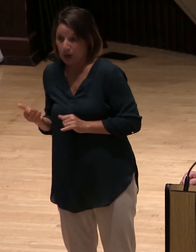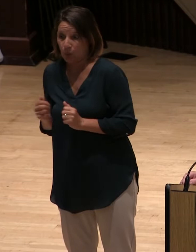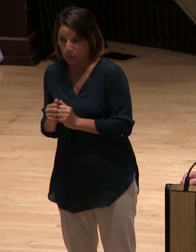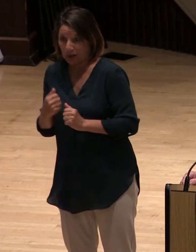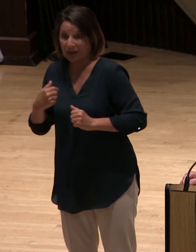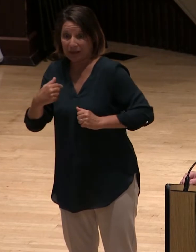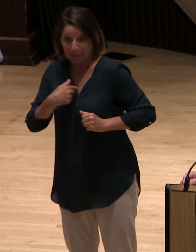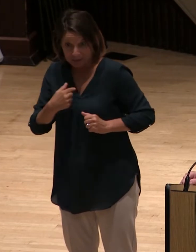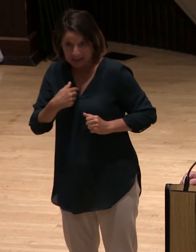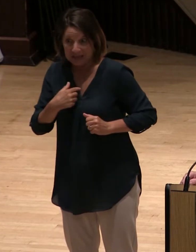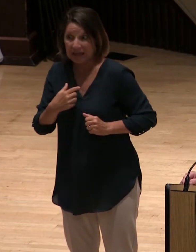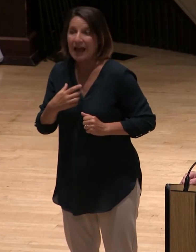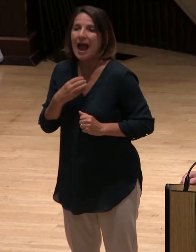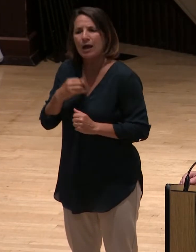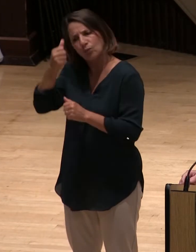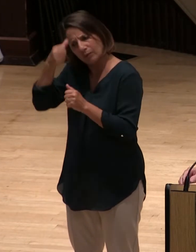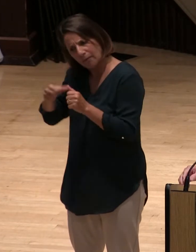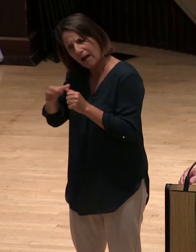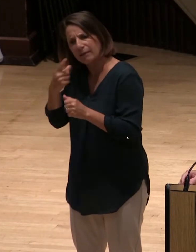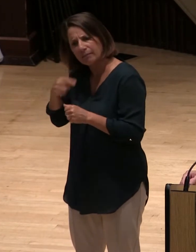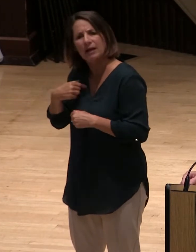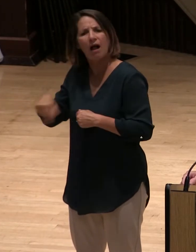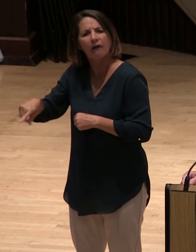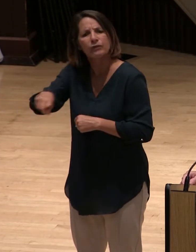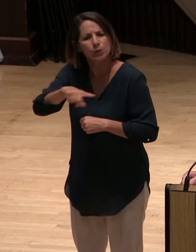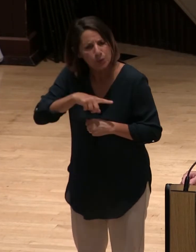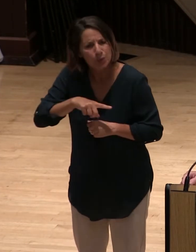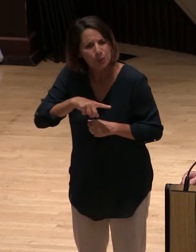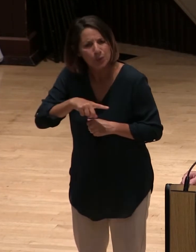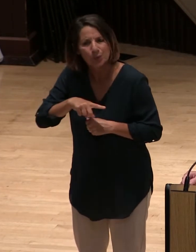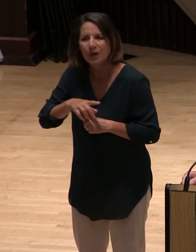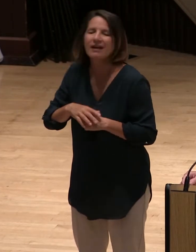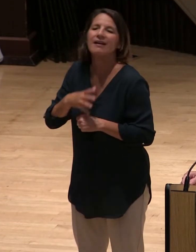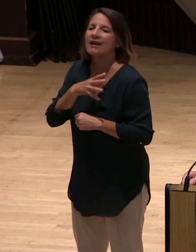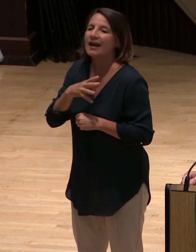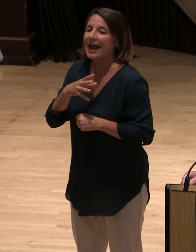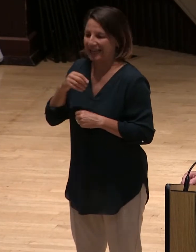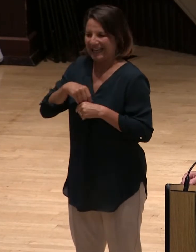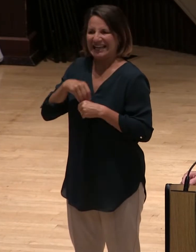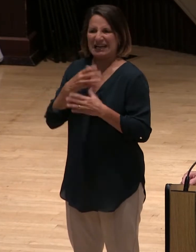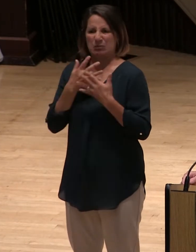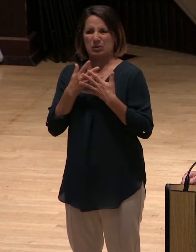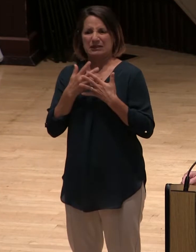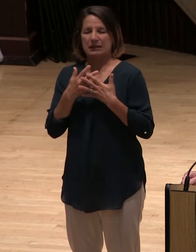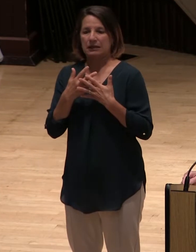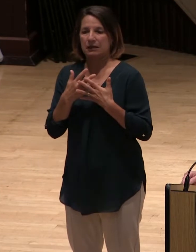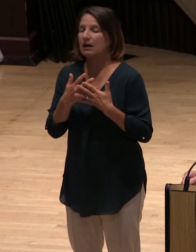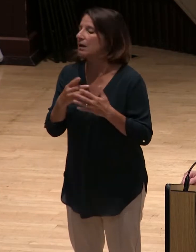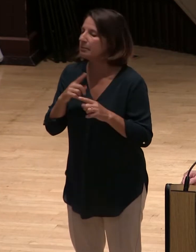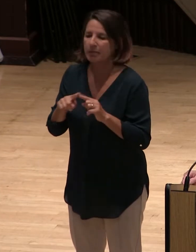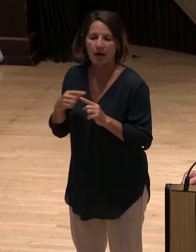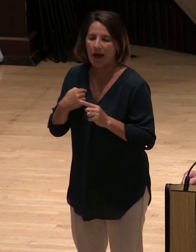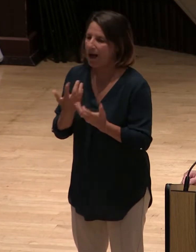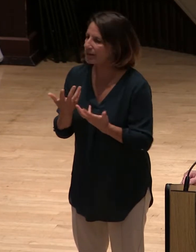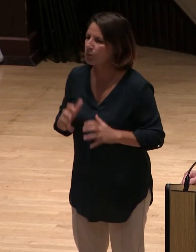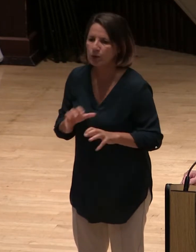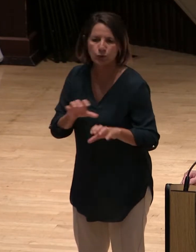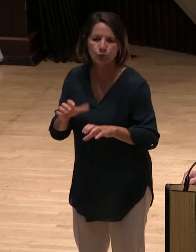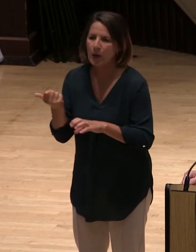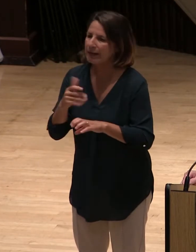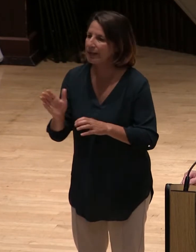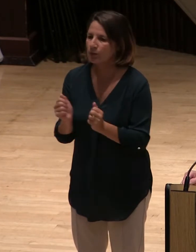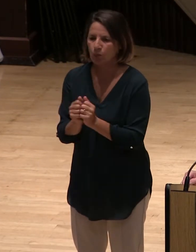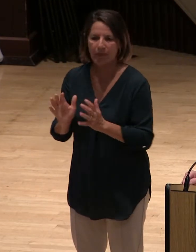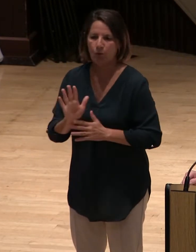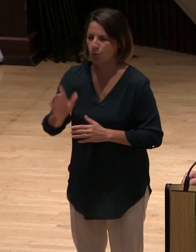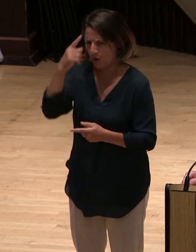serve me on your behalf in my imprisonment for the gospel. but I did not want to do anything without your